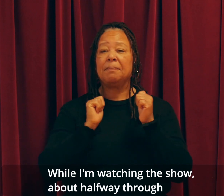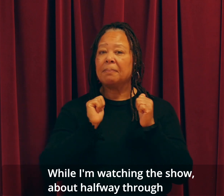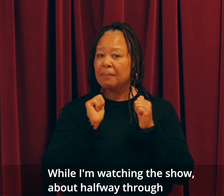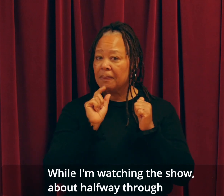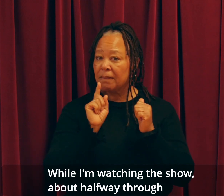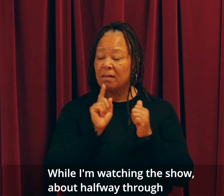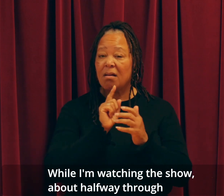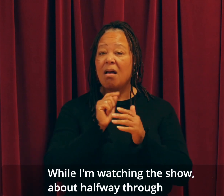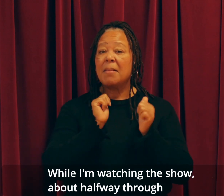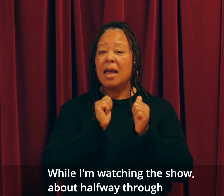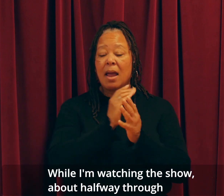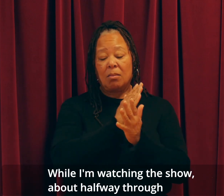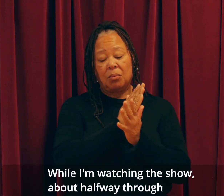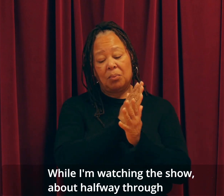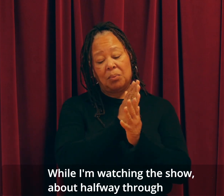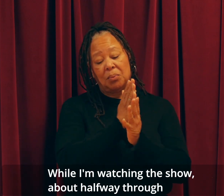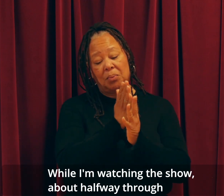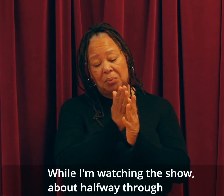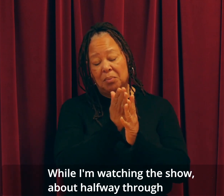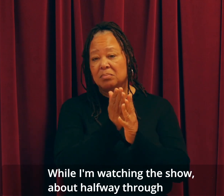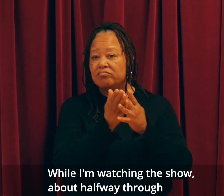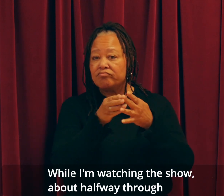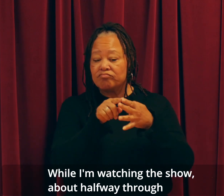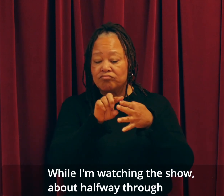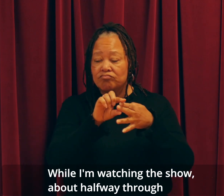While I'm watching the show, about halfway through,